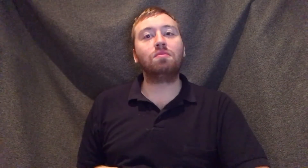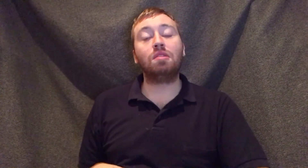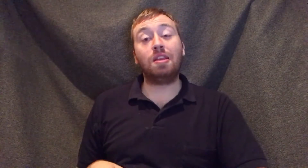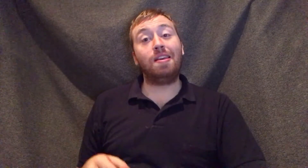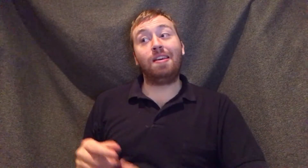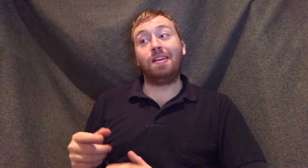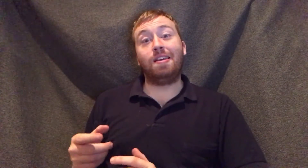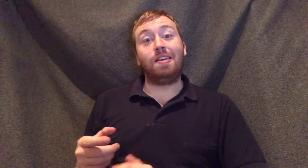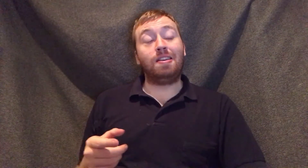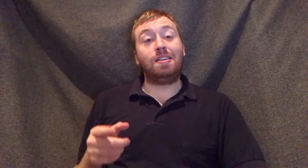wants to go home.